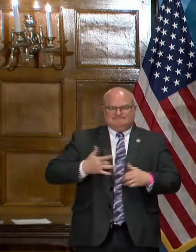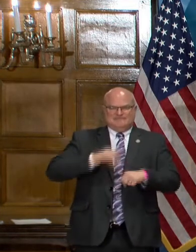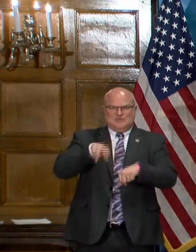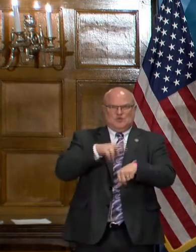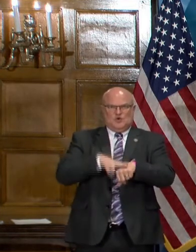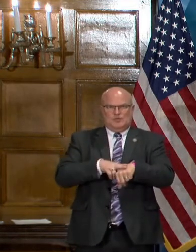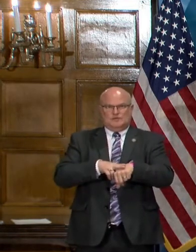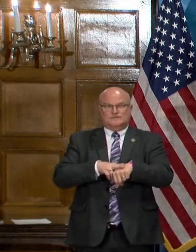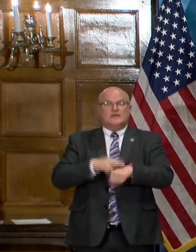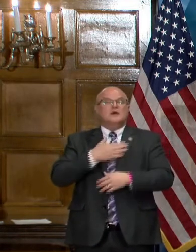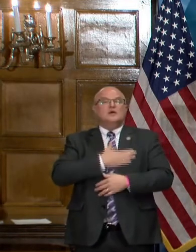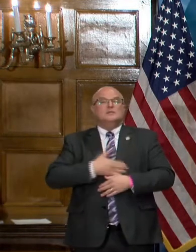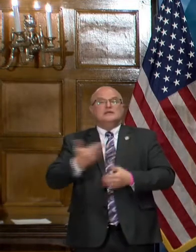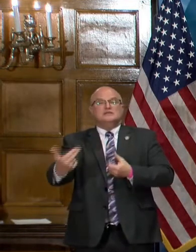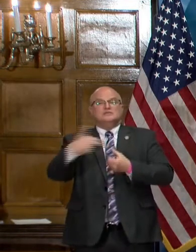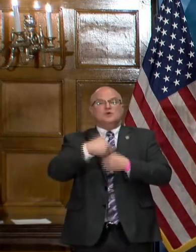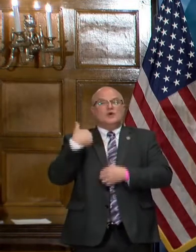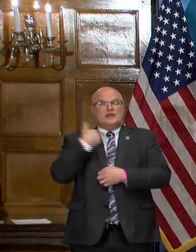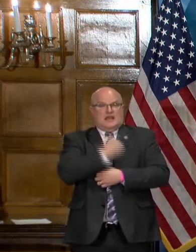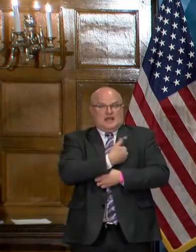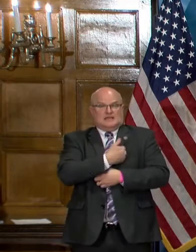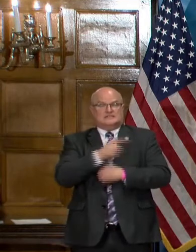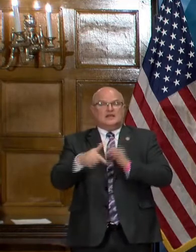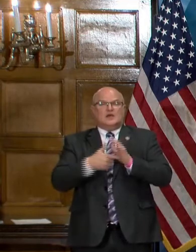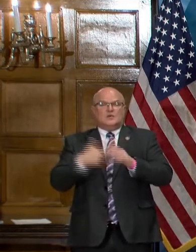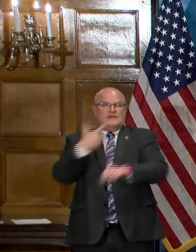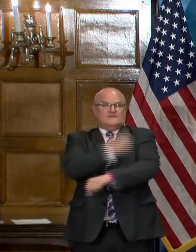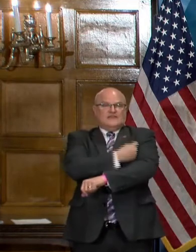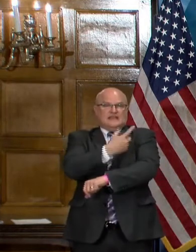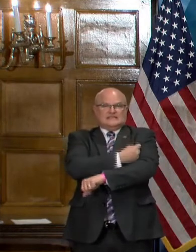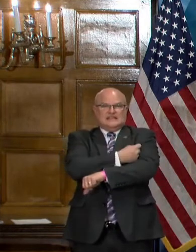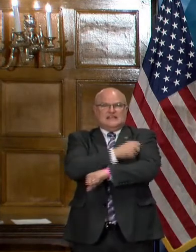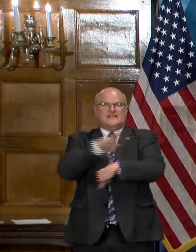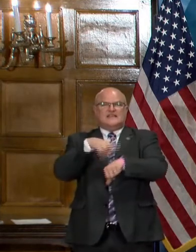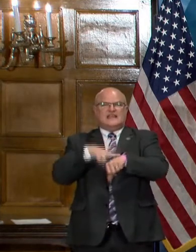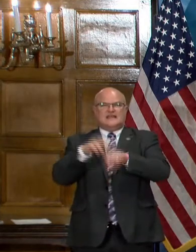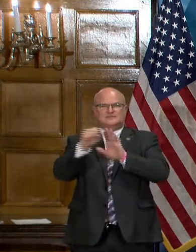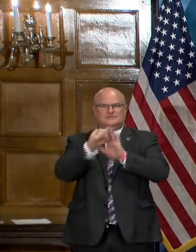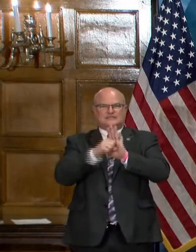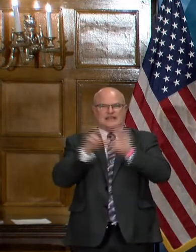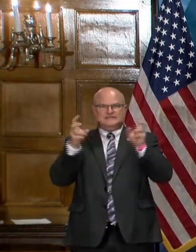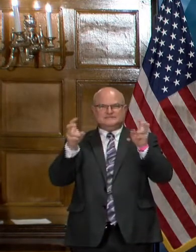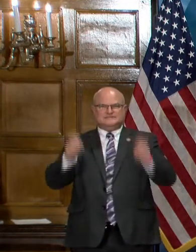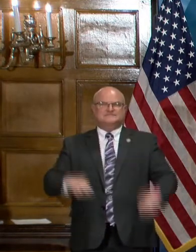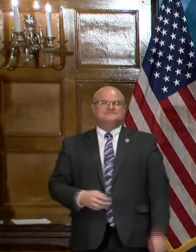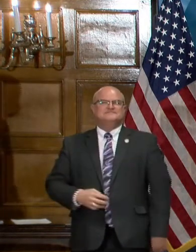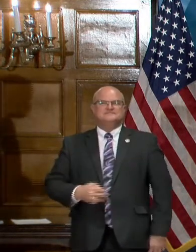invite everyone to join us in this movement as we vaccinate the natural state.